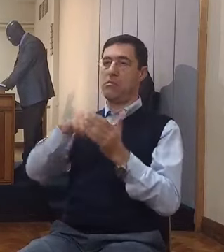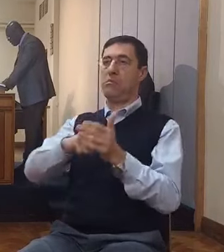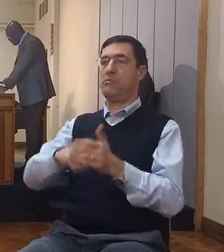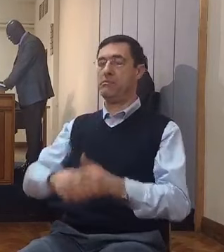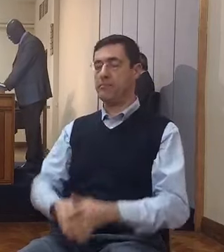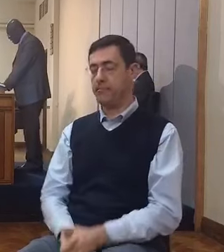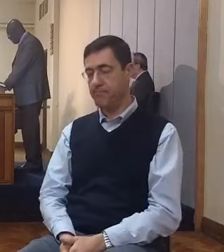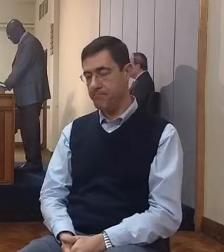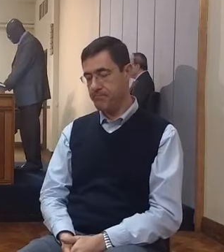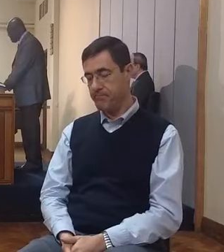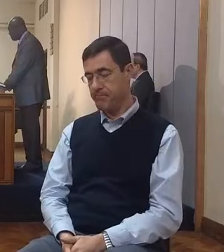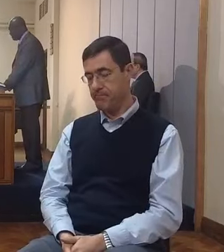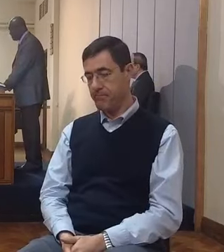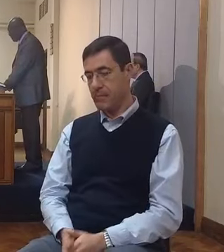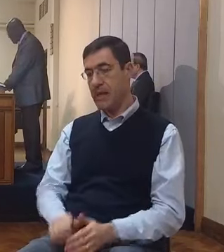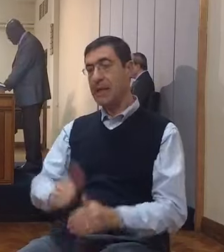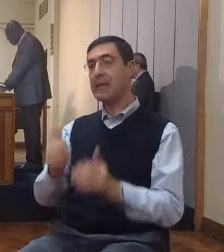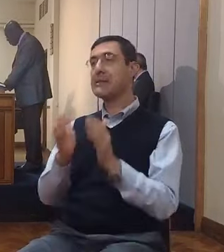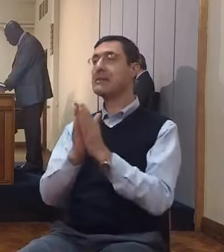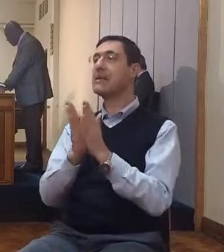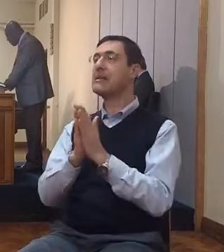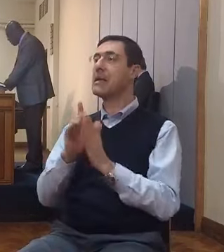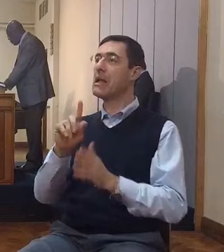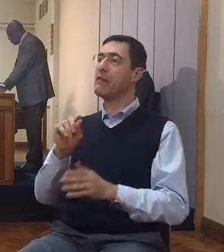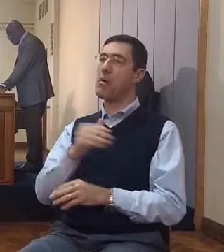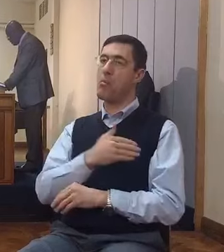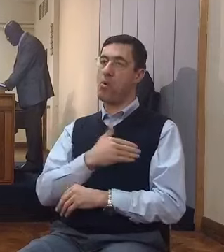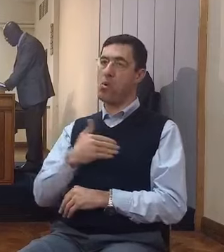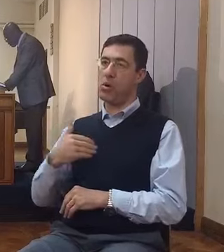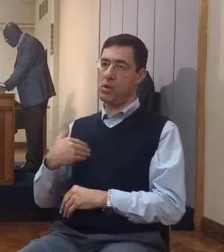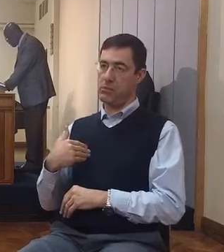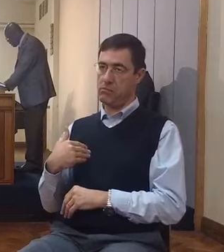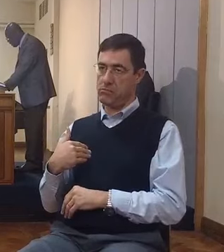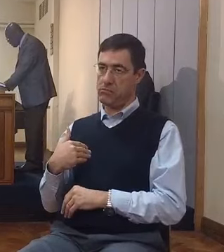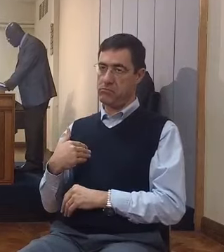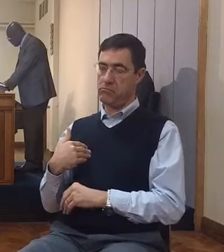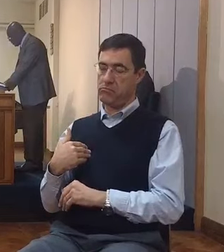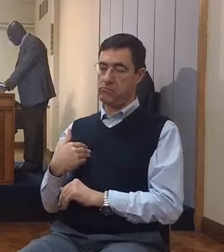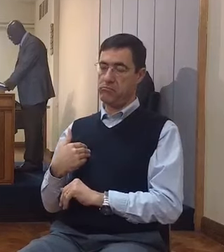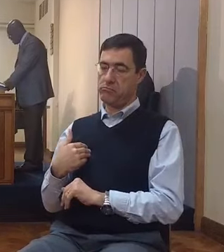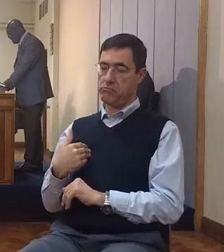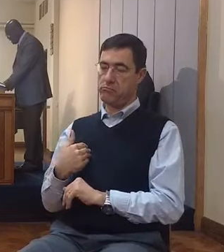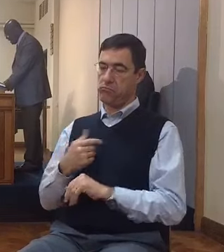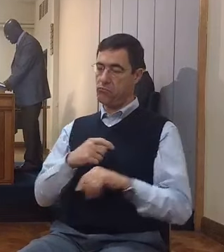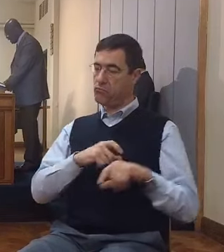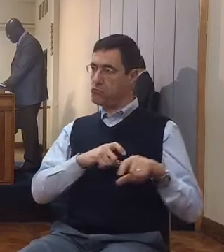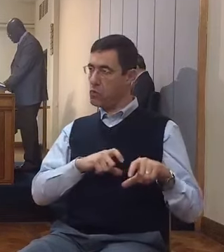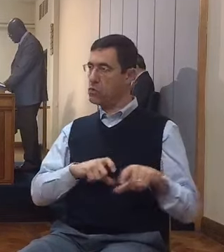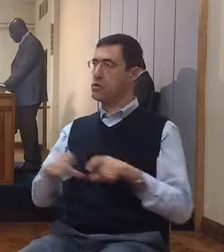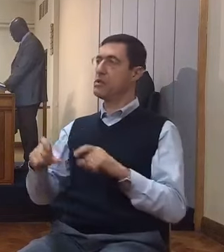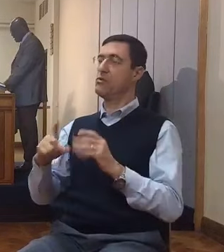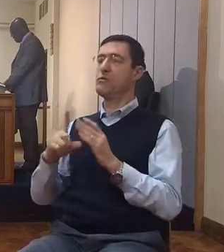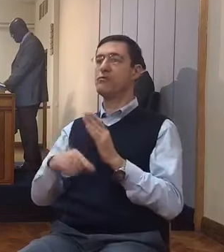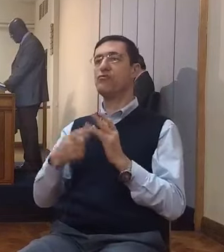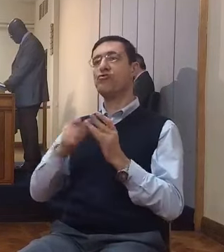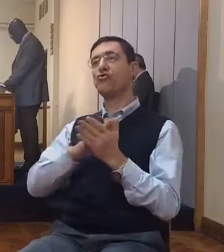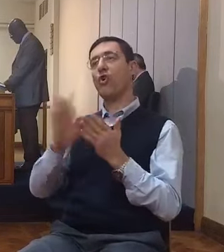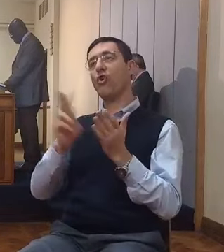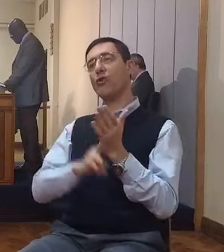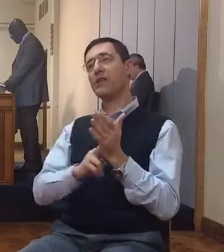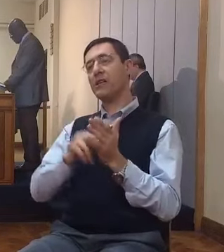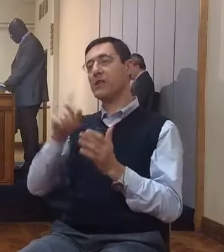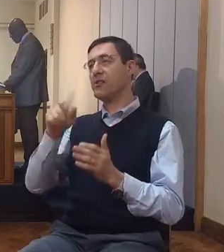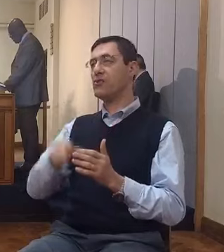On Sunday, our teaching service is delivered in the morning, when the ministry will continue in the light of John